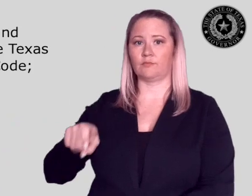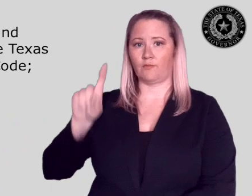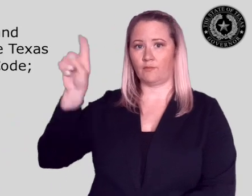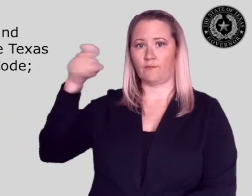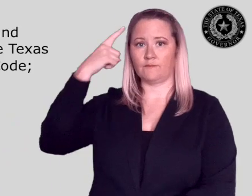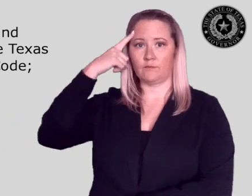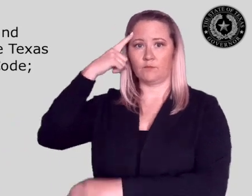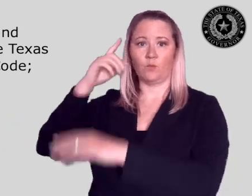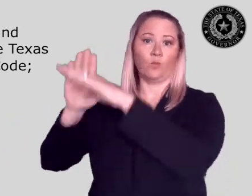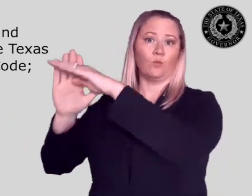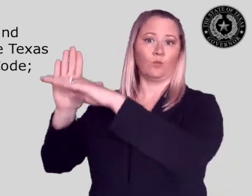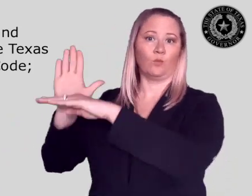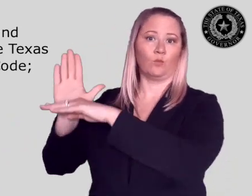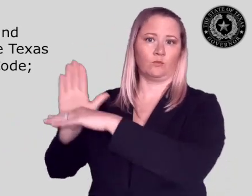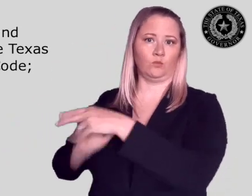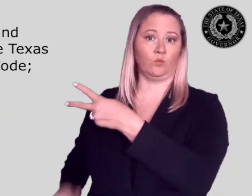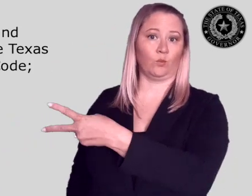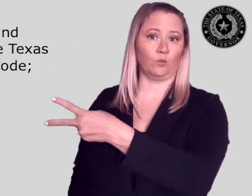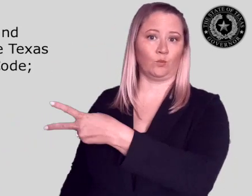Sections